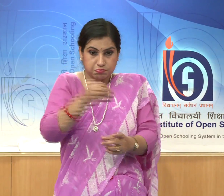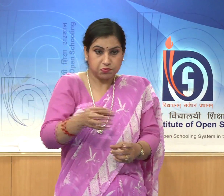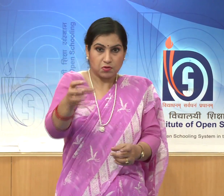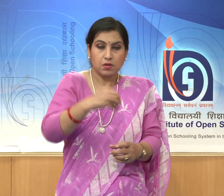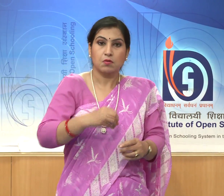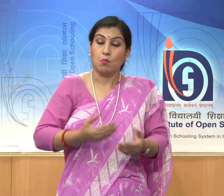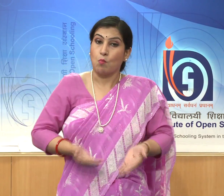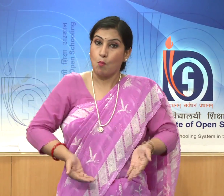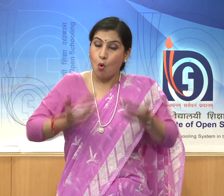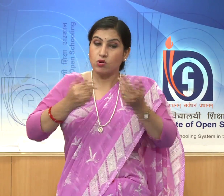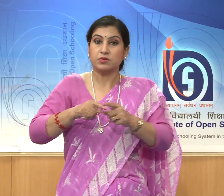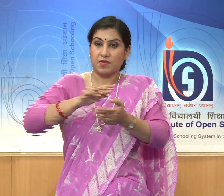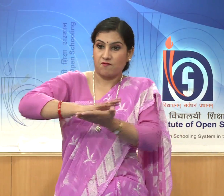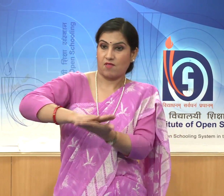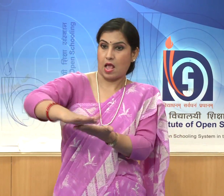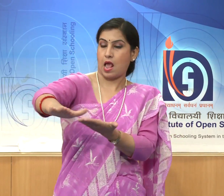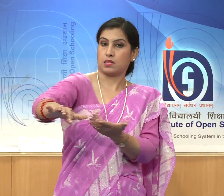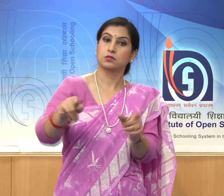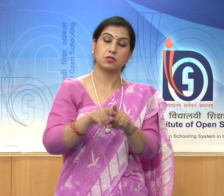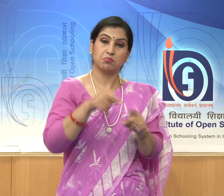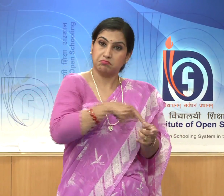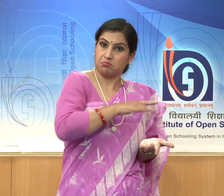like flatness of the form,